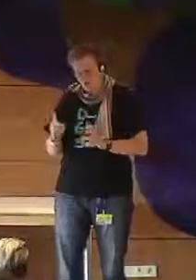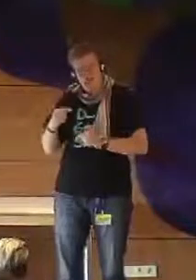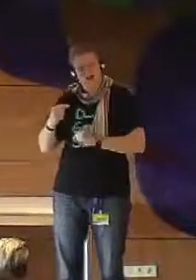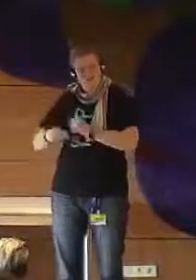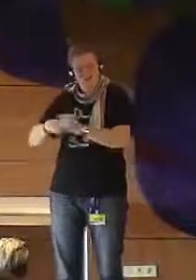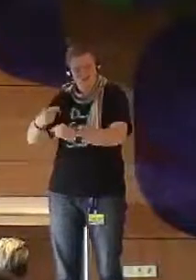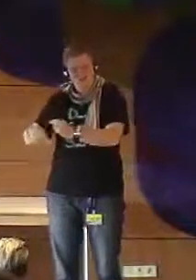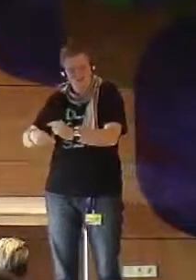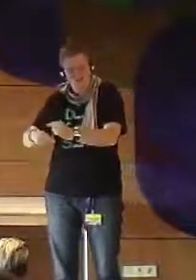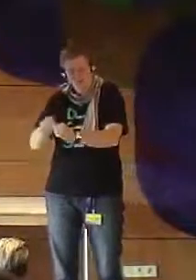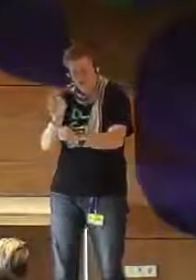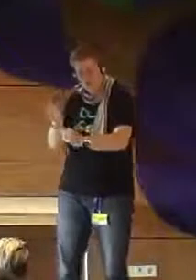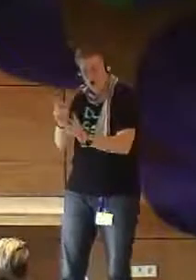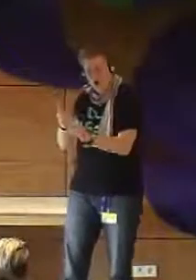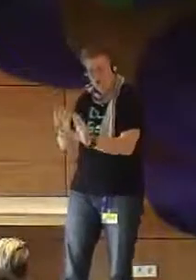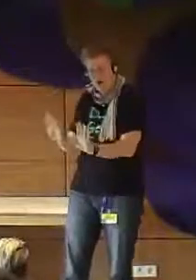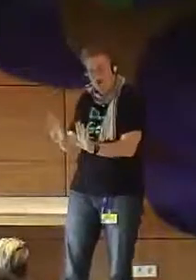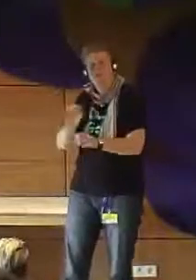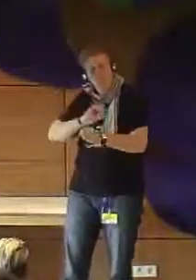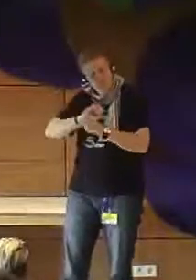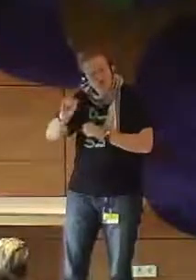what the bone age does.